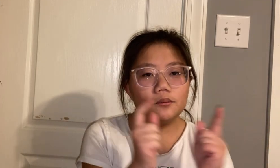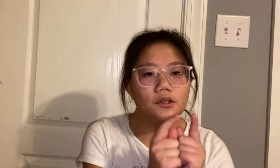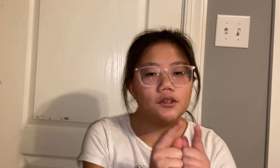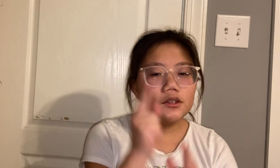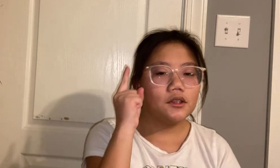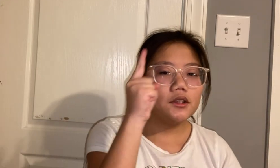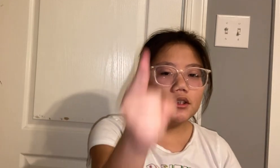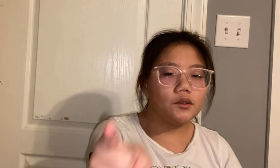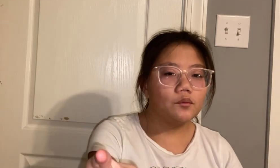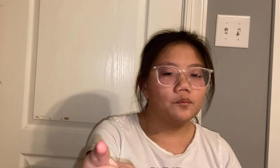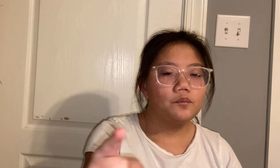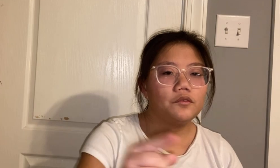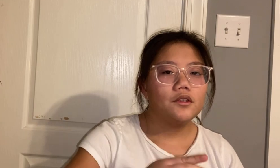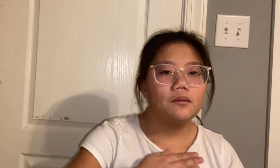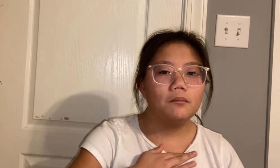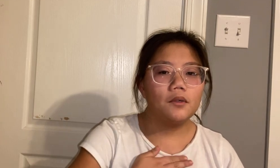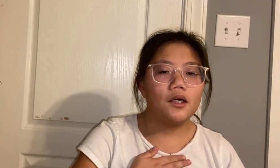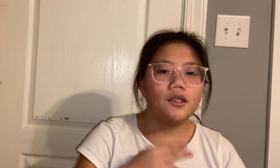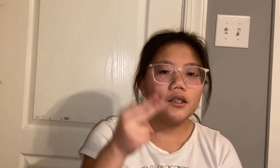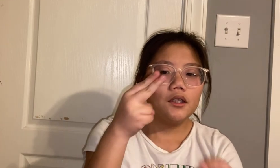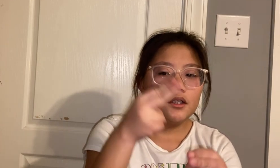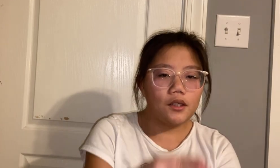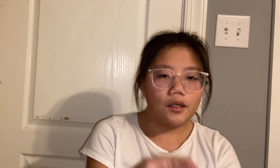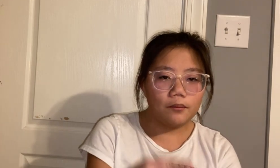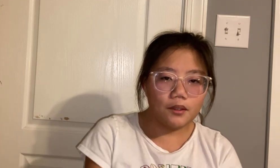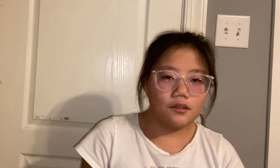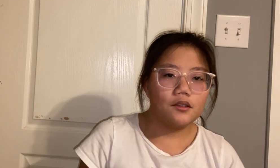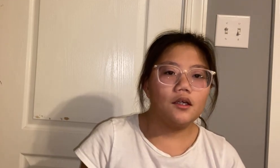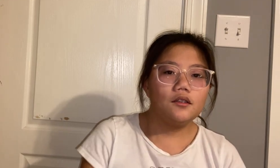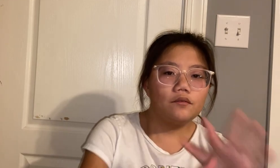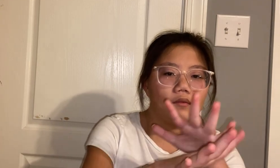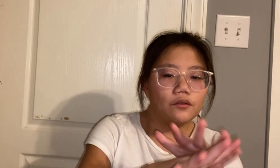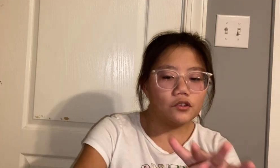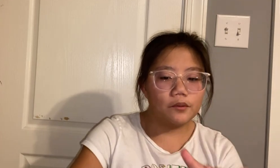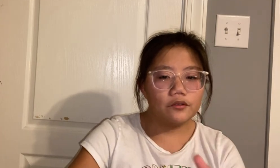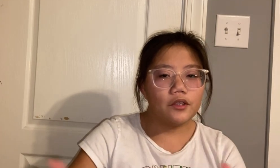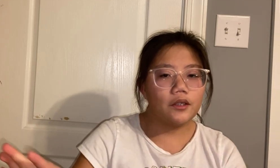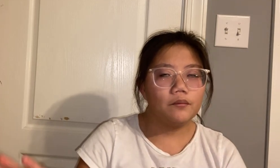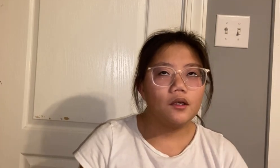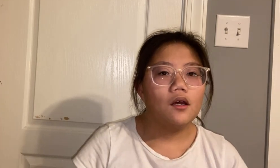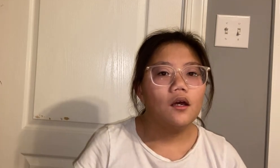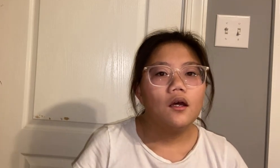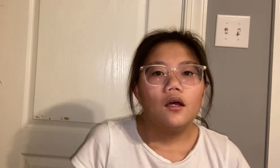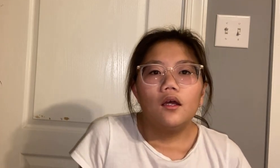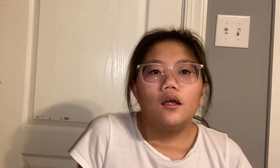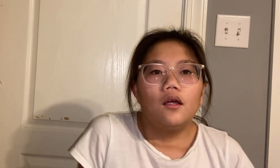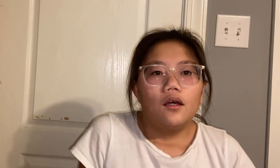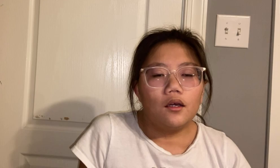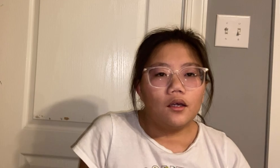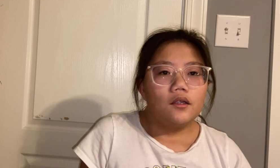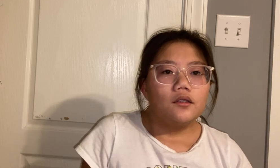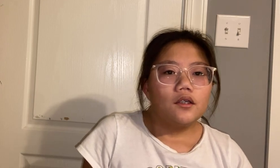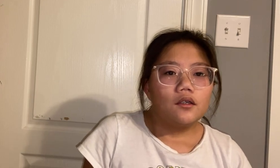meet you my name is and then fingers by your name and now